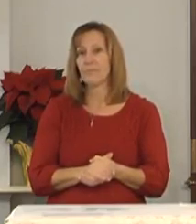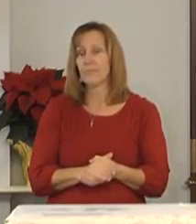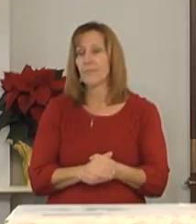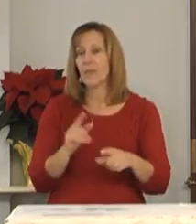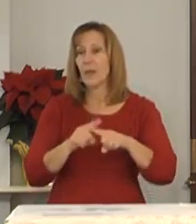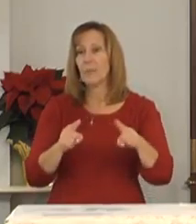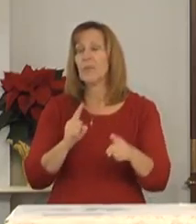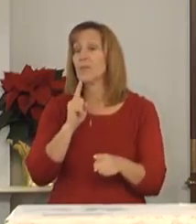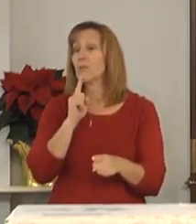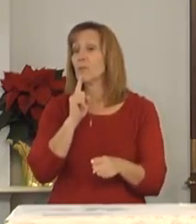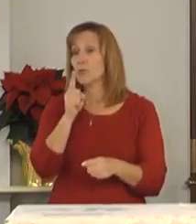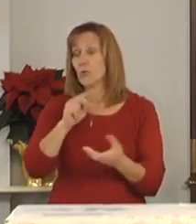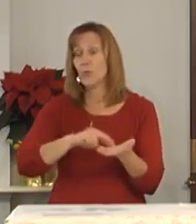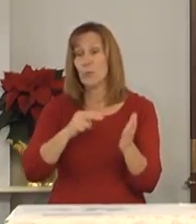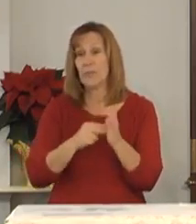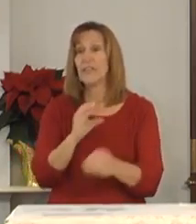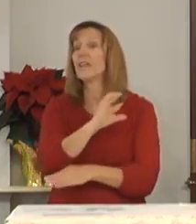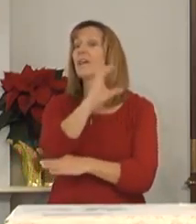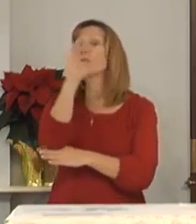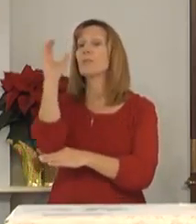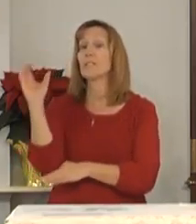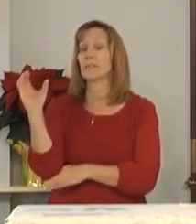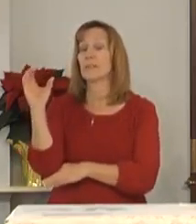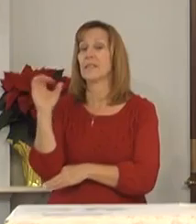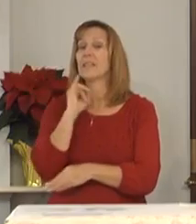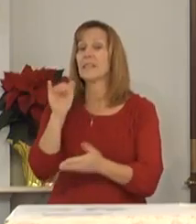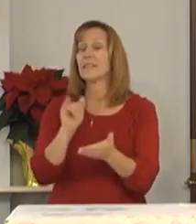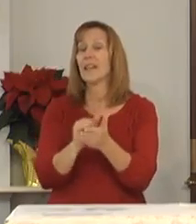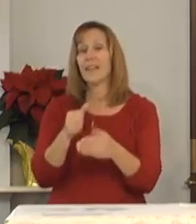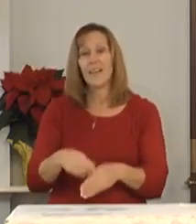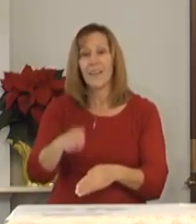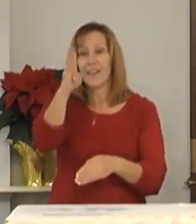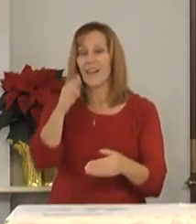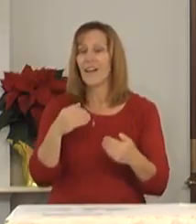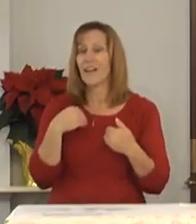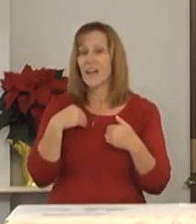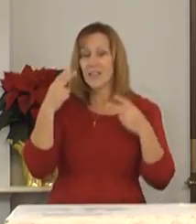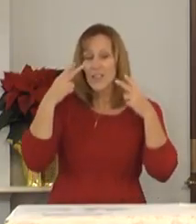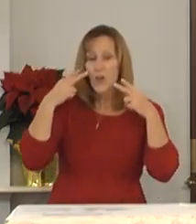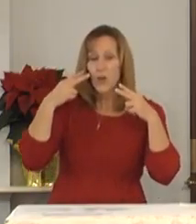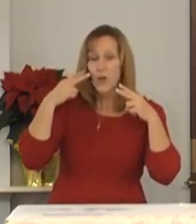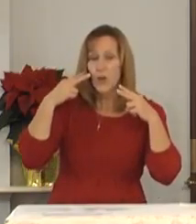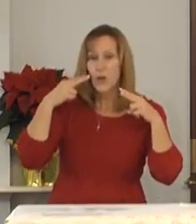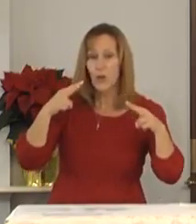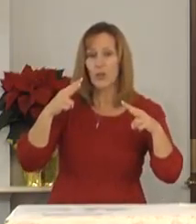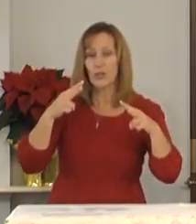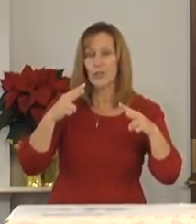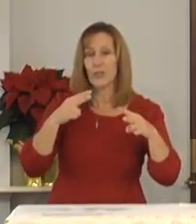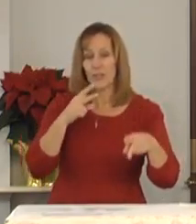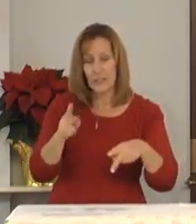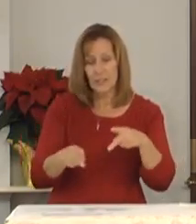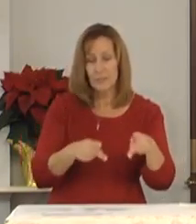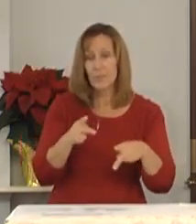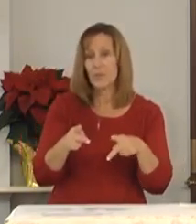But the true meaning of Christmas is that God has looked on His beloved